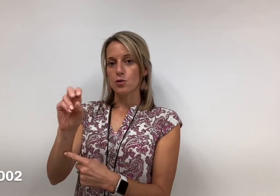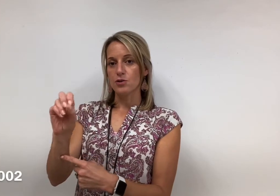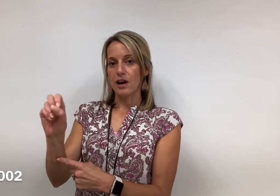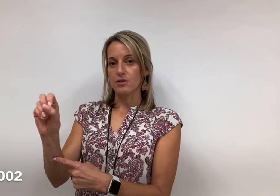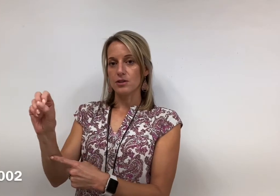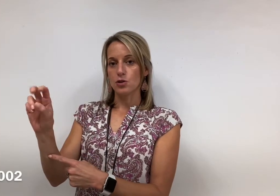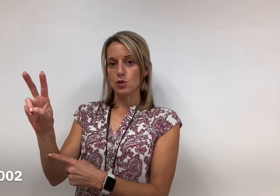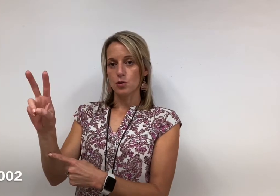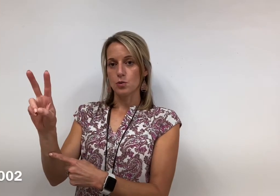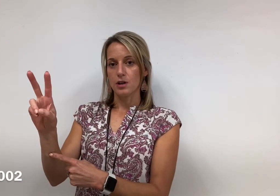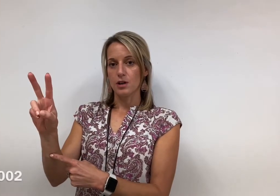2002,